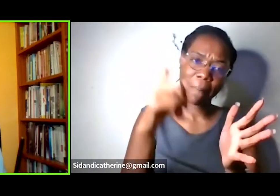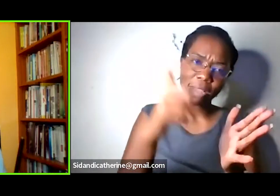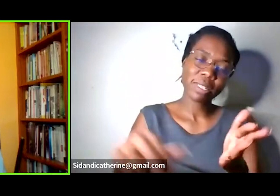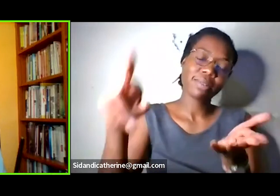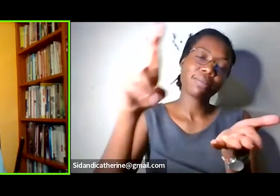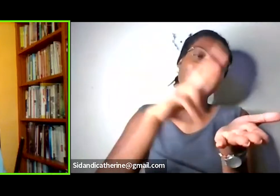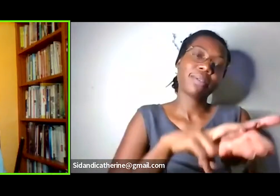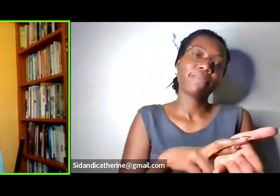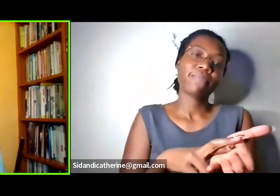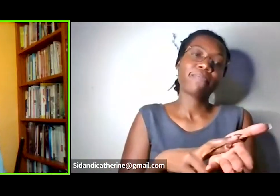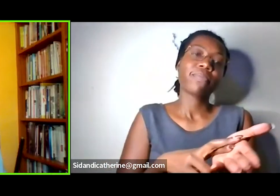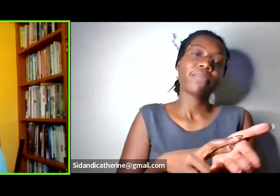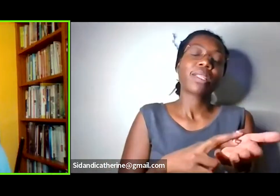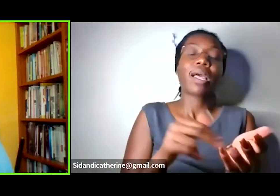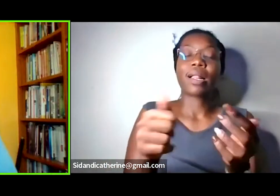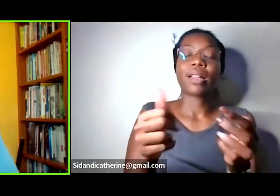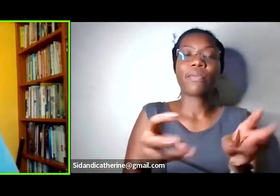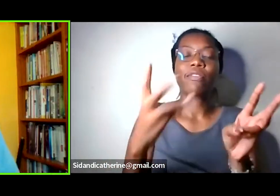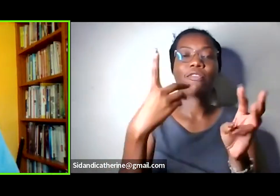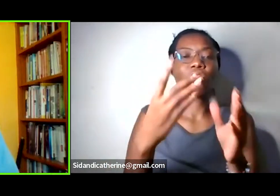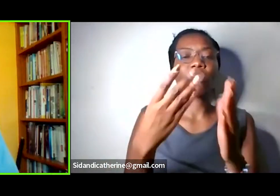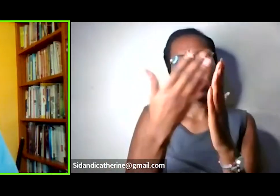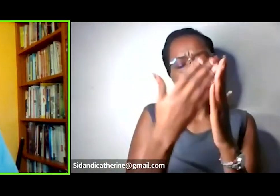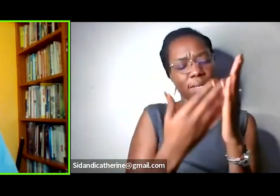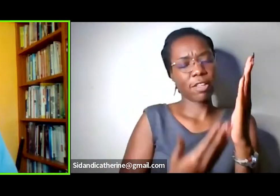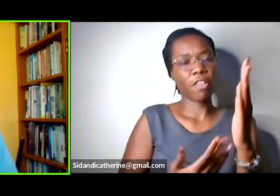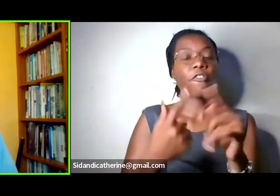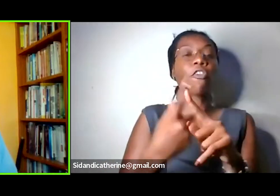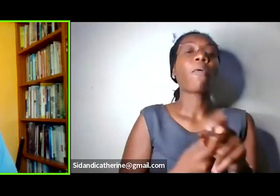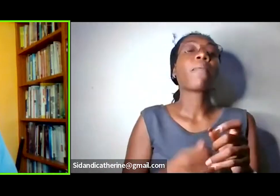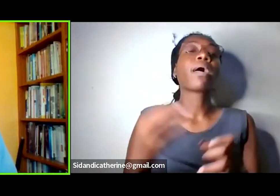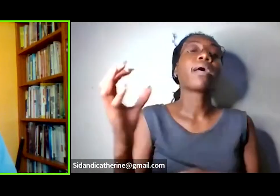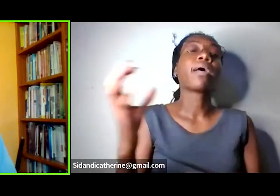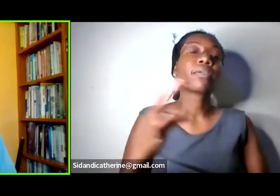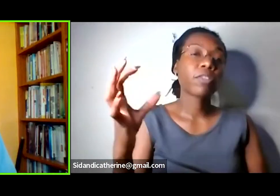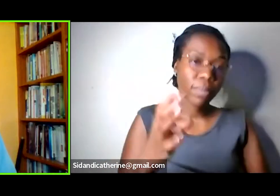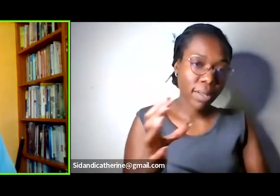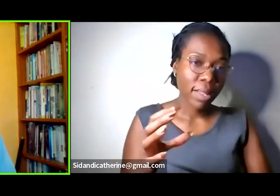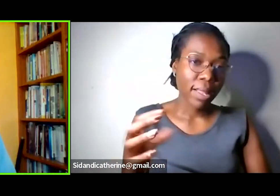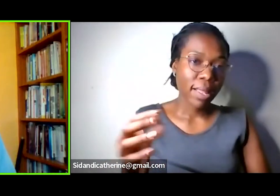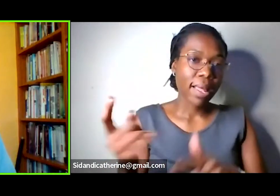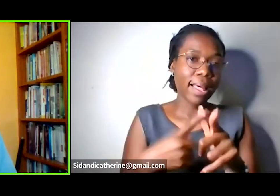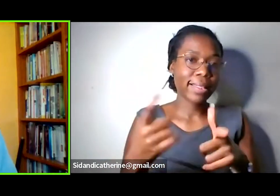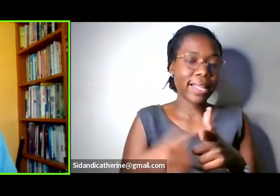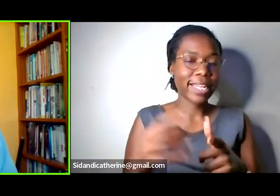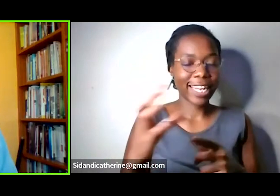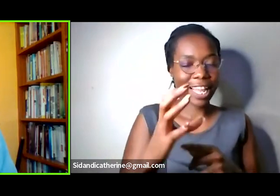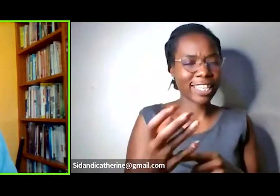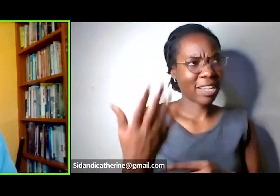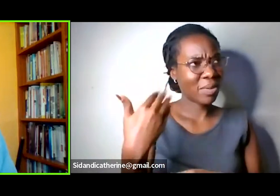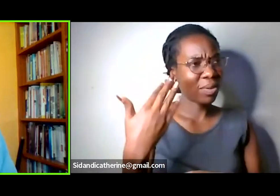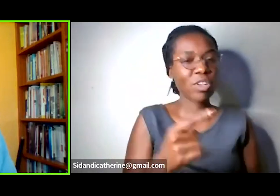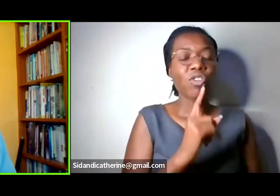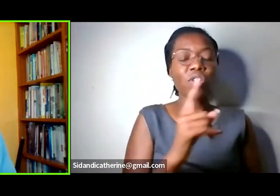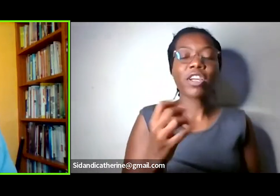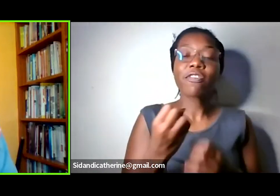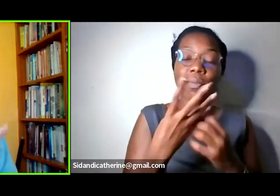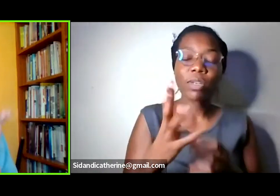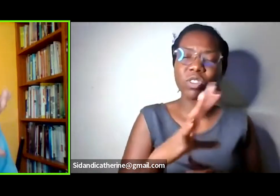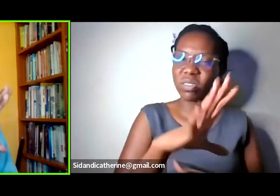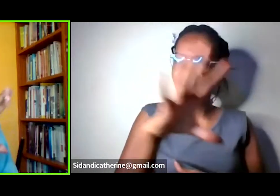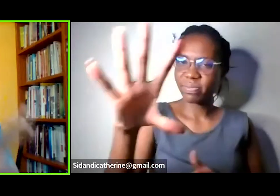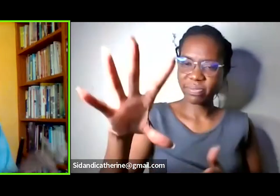it's a product or service. That is all I'm trying to say. It is the same. The framework is the same. There could be slight